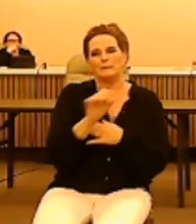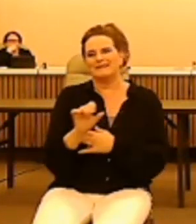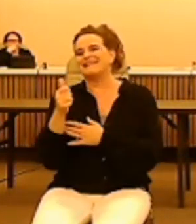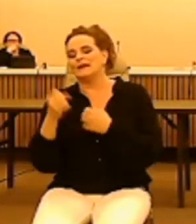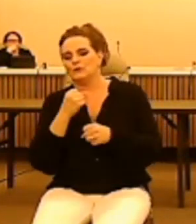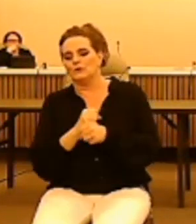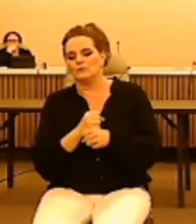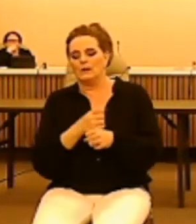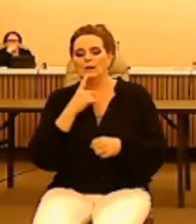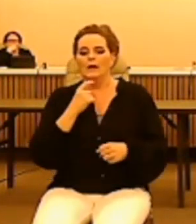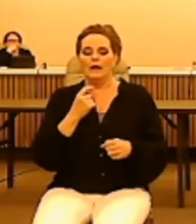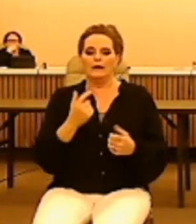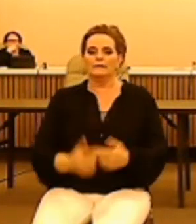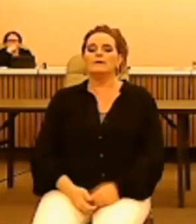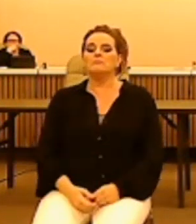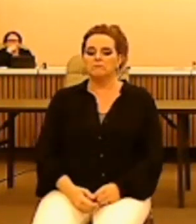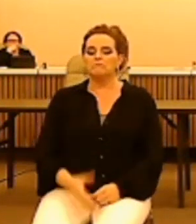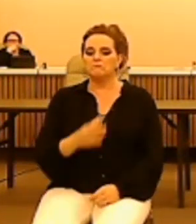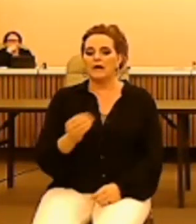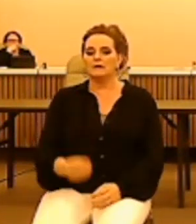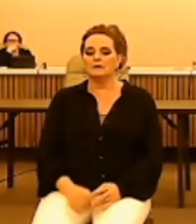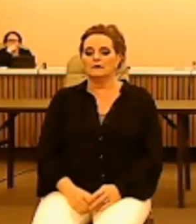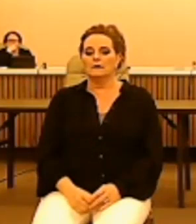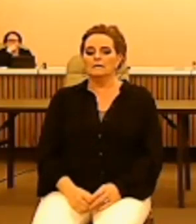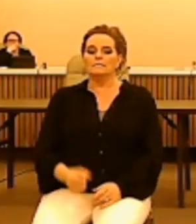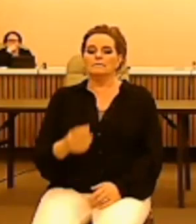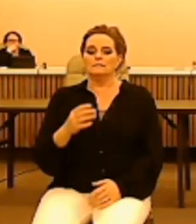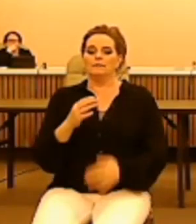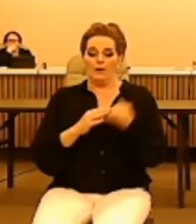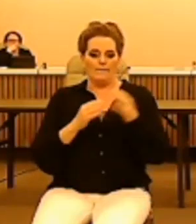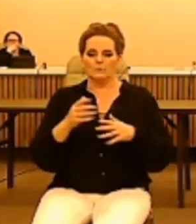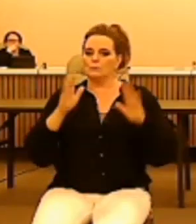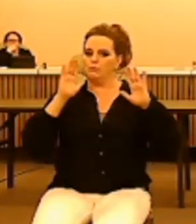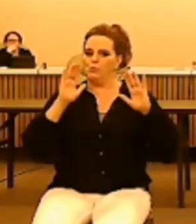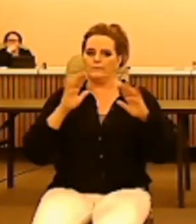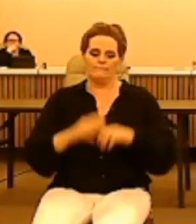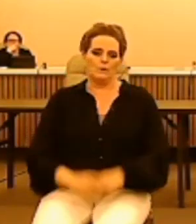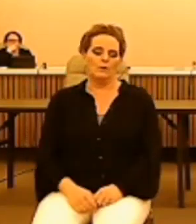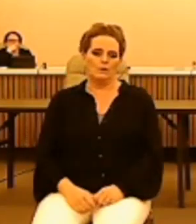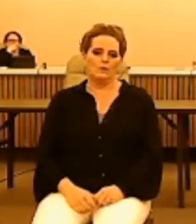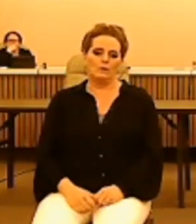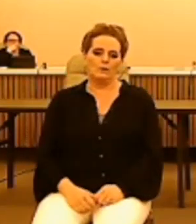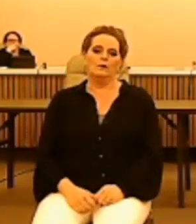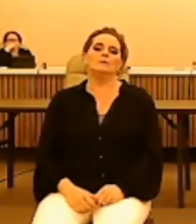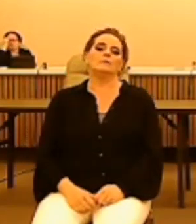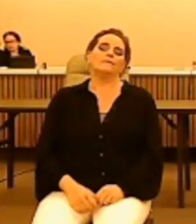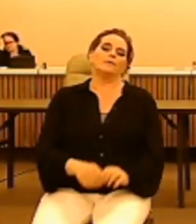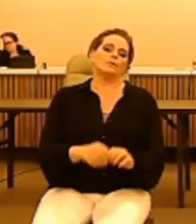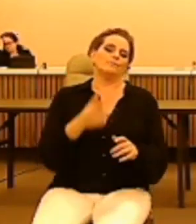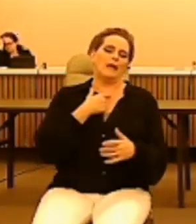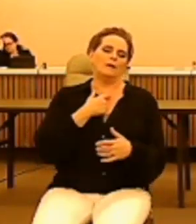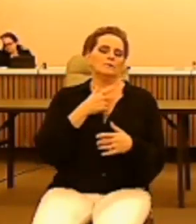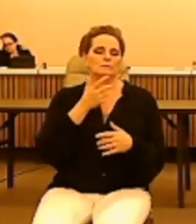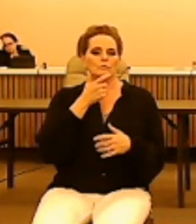the comfort is wonderful in the homes. For video I watched